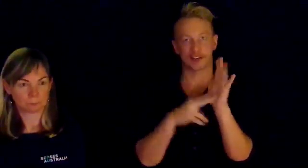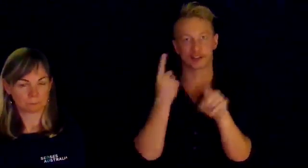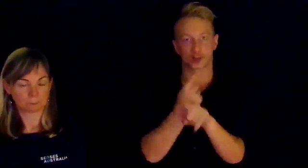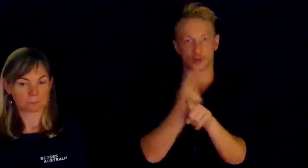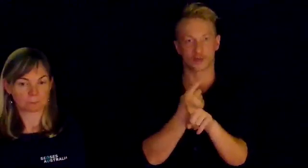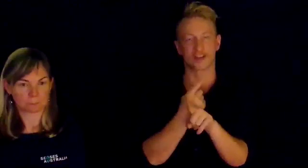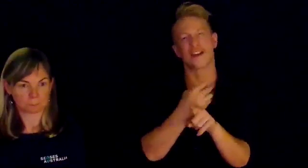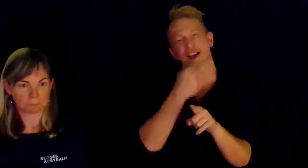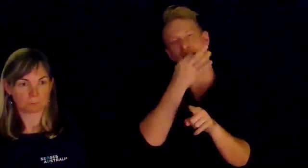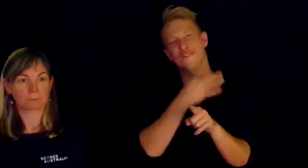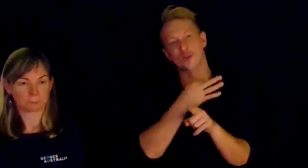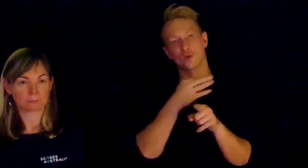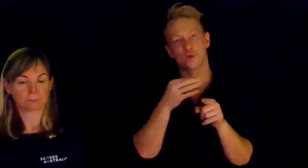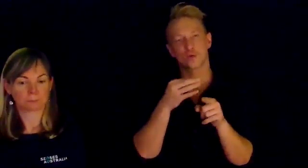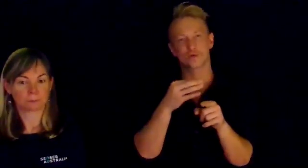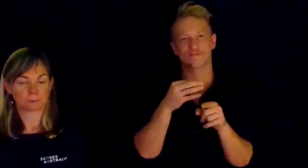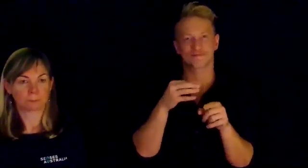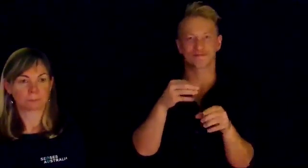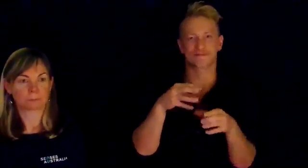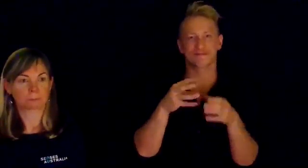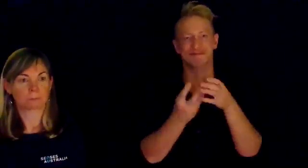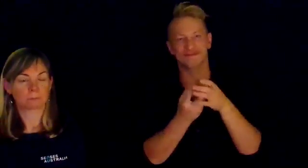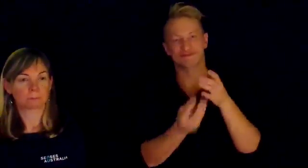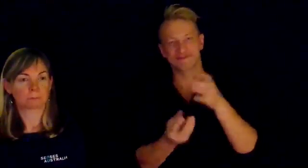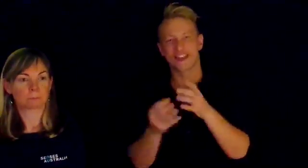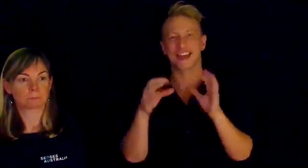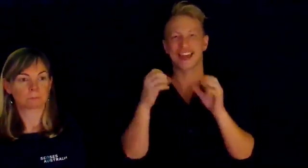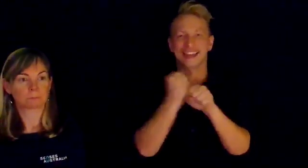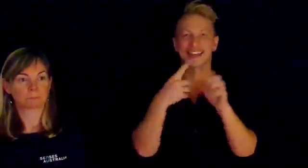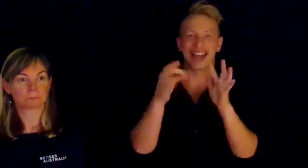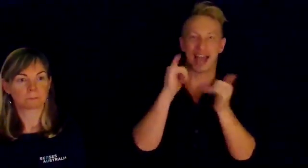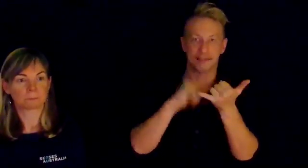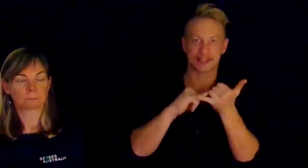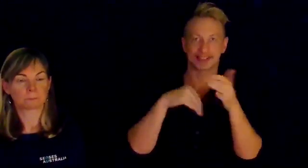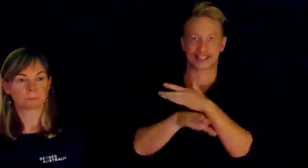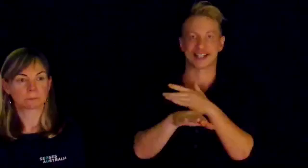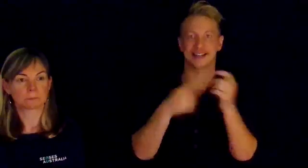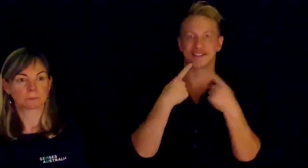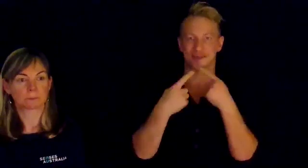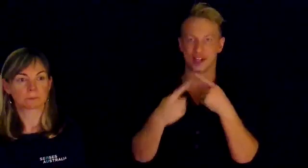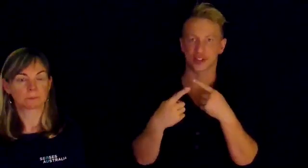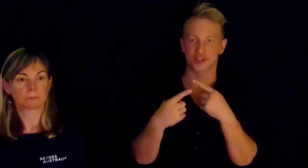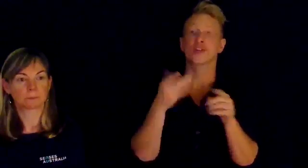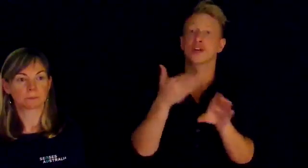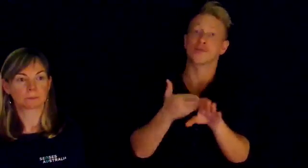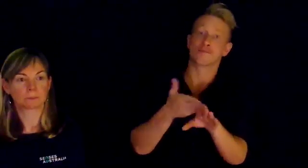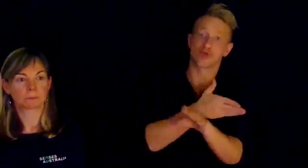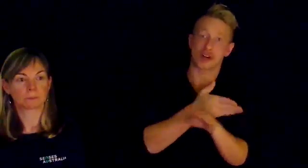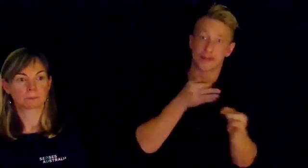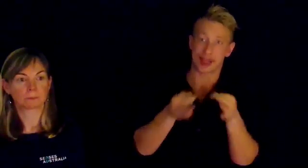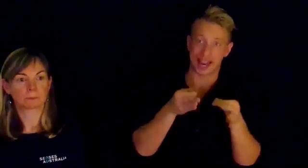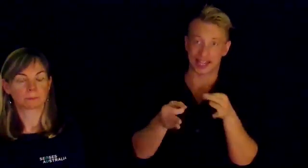the information. As part of your pre-planning, if you currently see